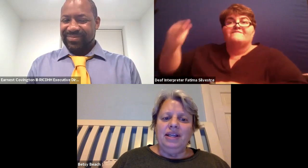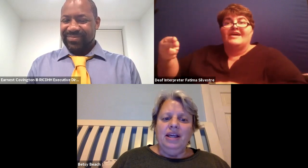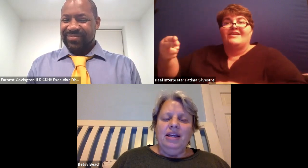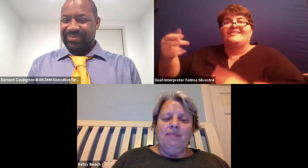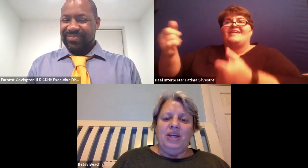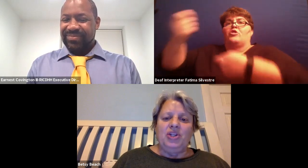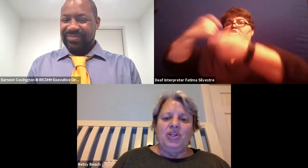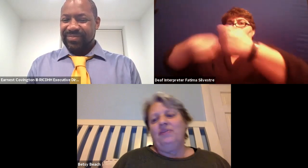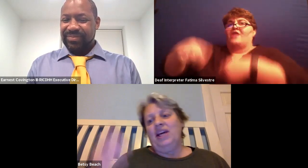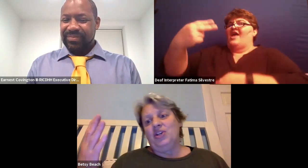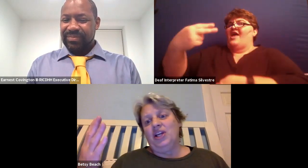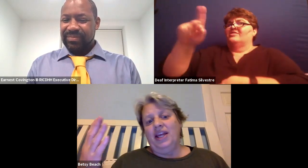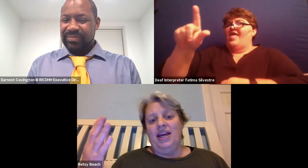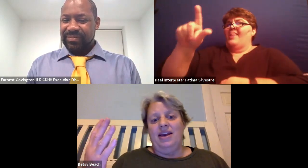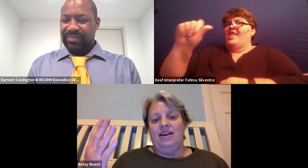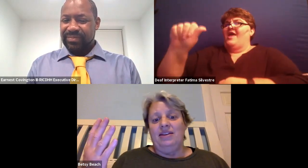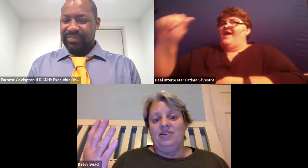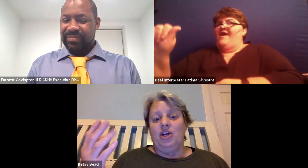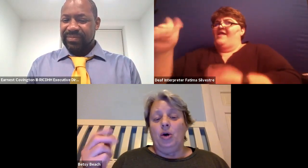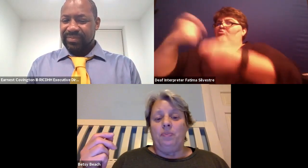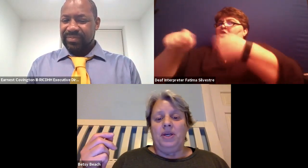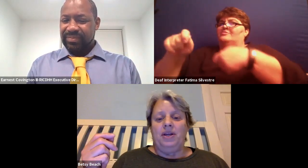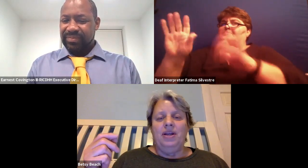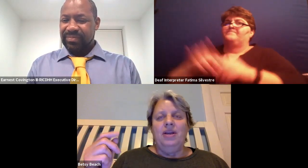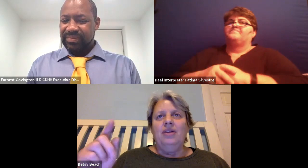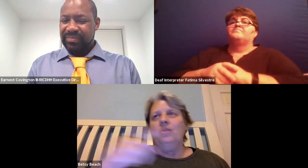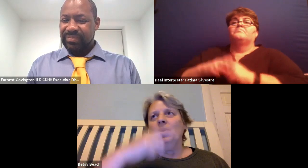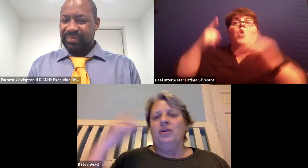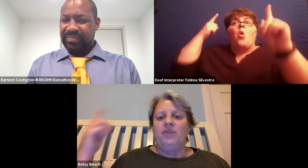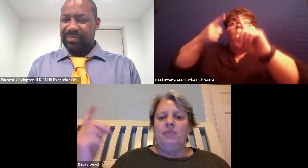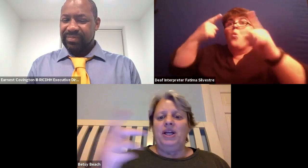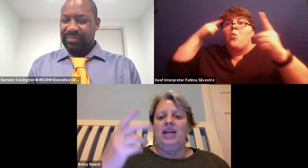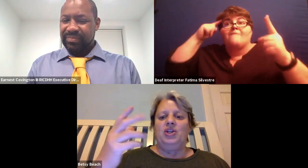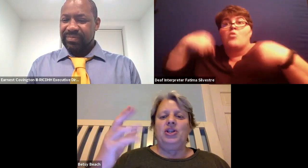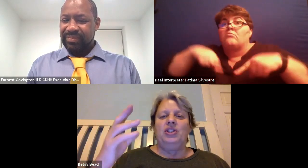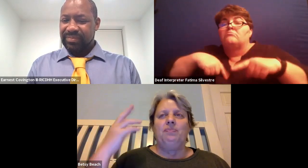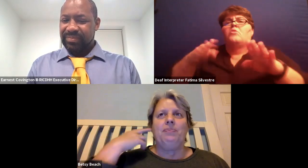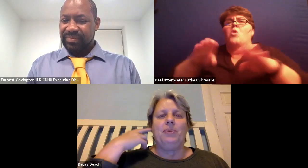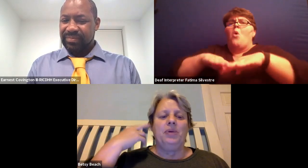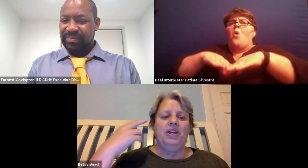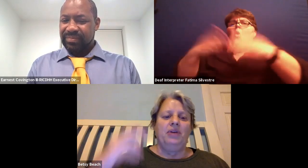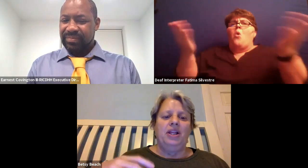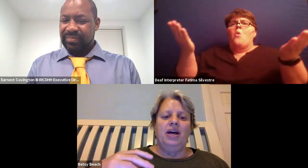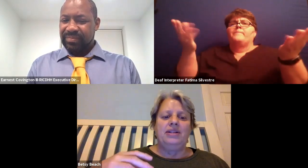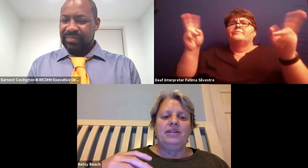let's see, the mission of HLAA is to open the world of communication to people with hearing loss